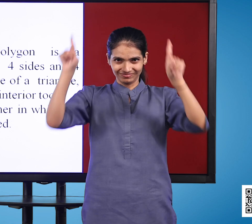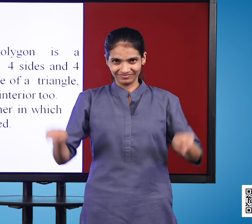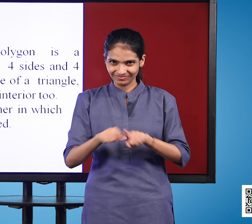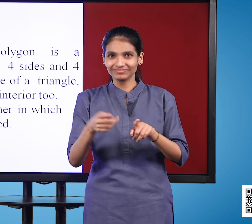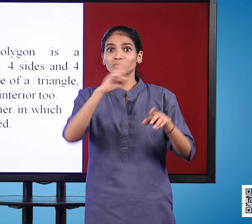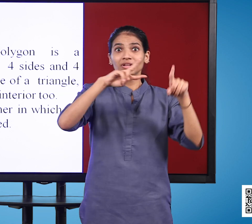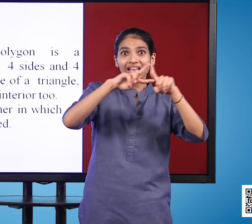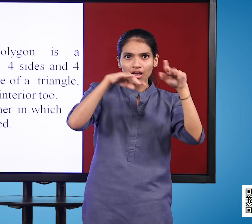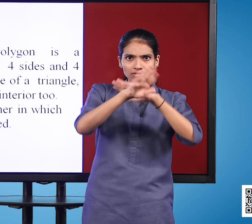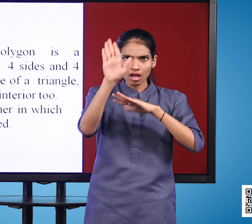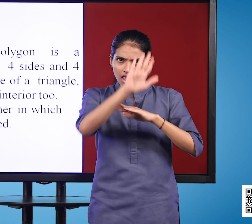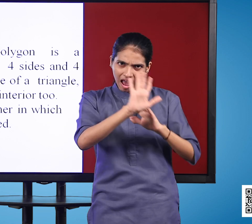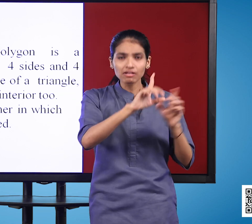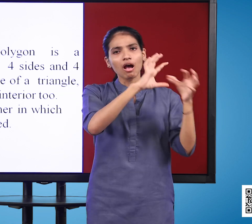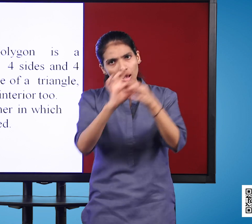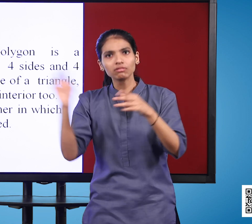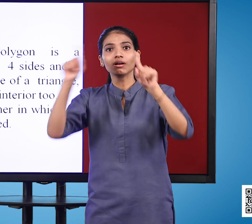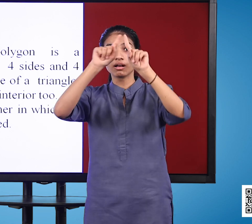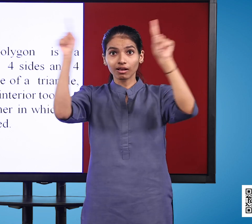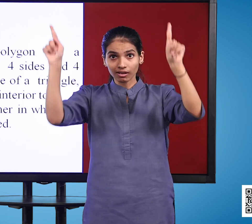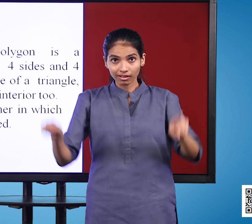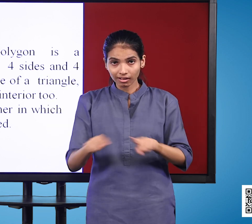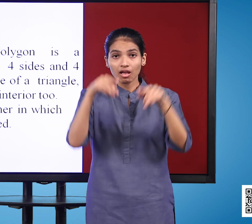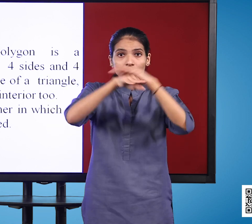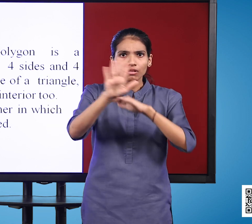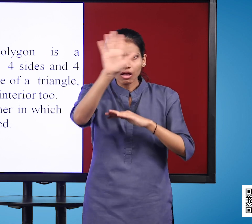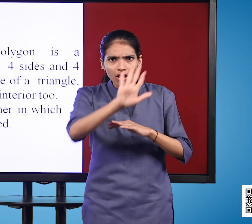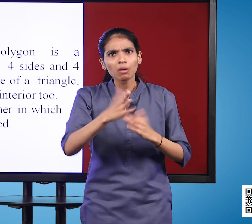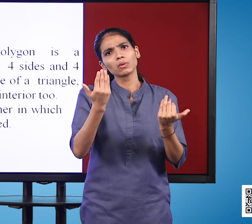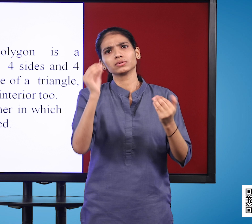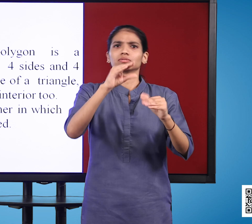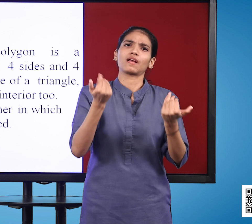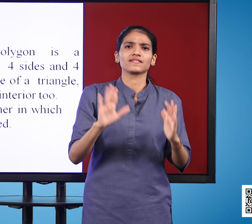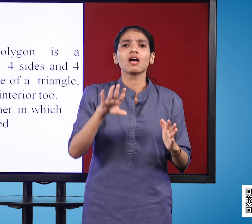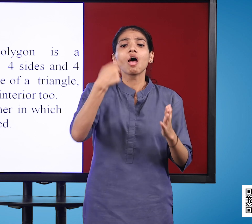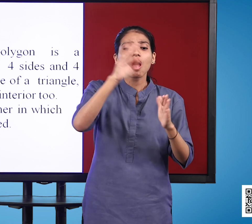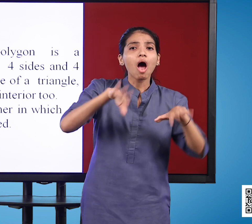interior too. Note the cyclic manner in which the vertices are named.